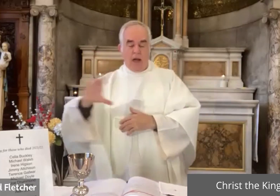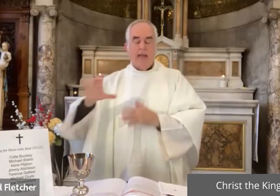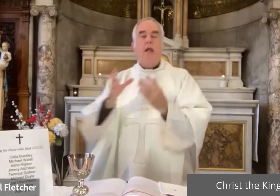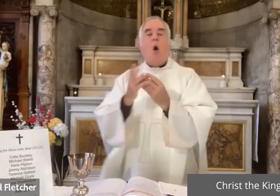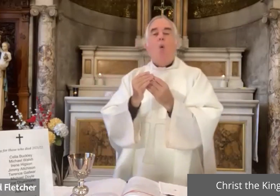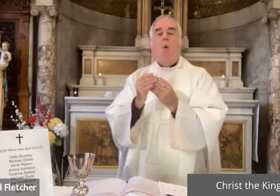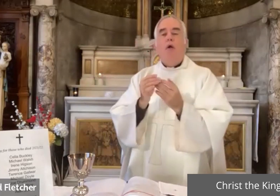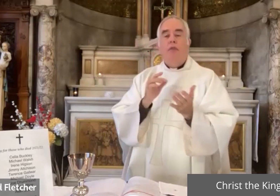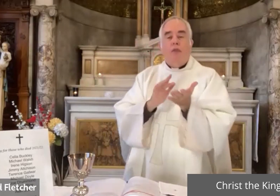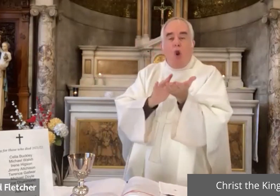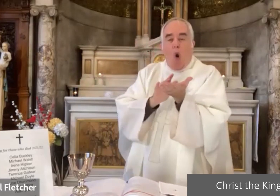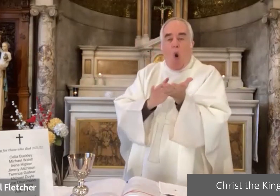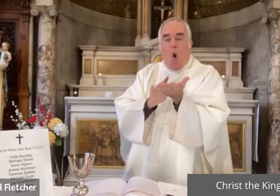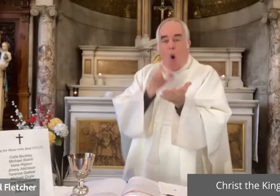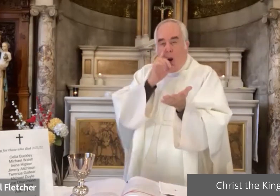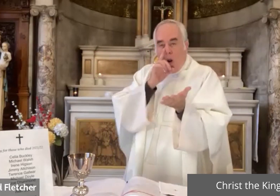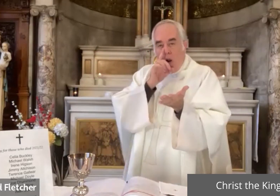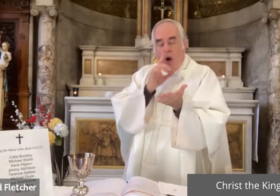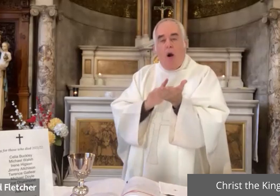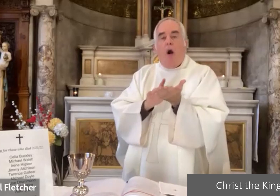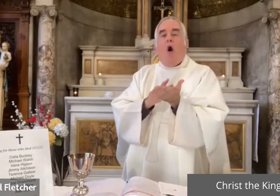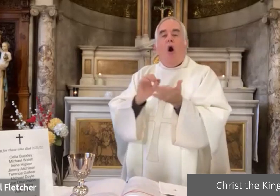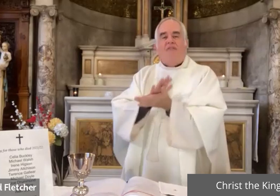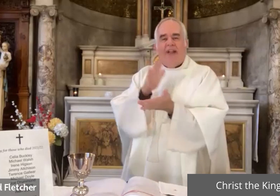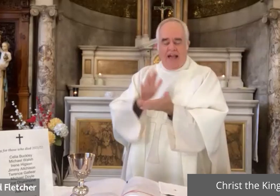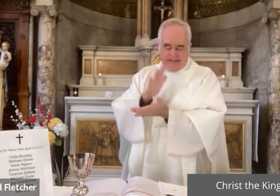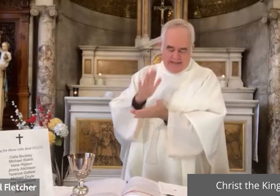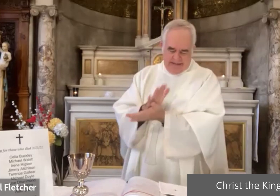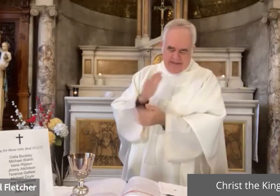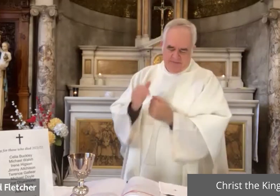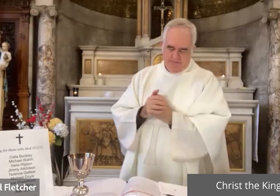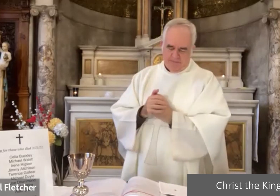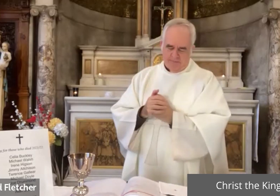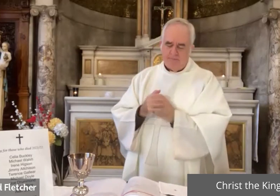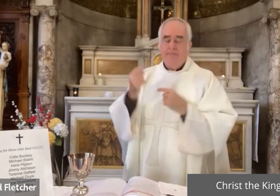Jesus Christ, with the all of gladness,